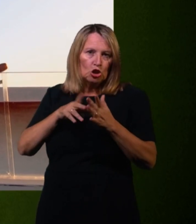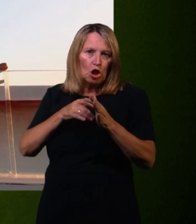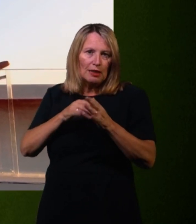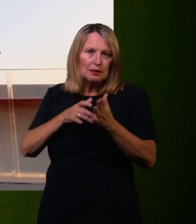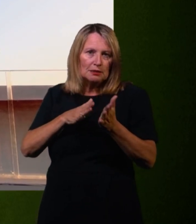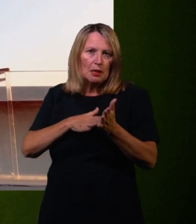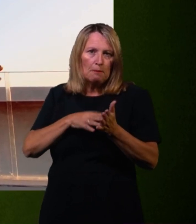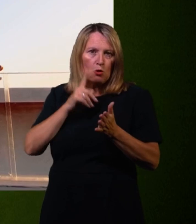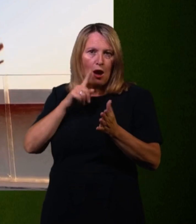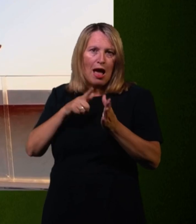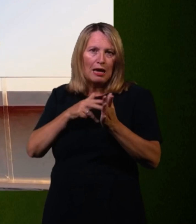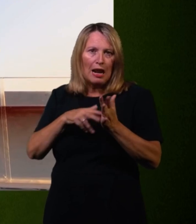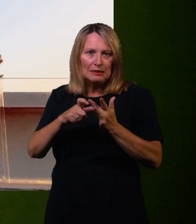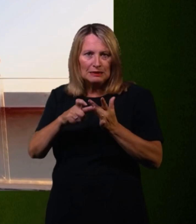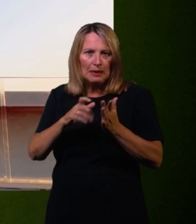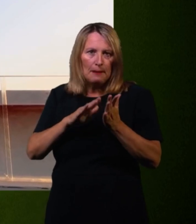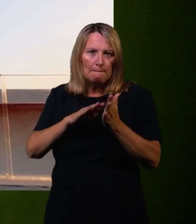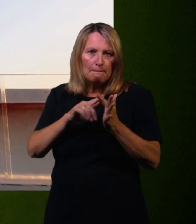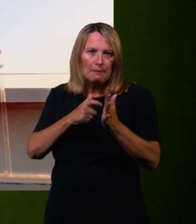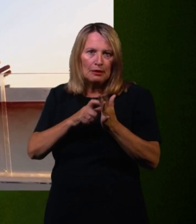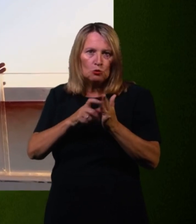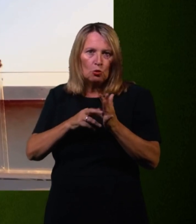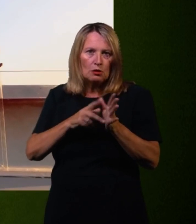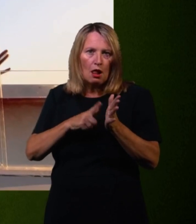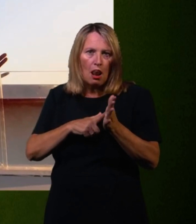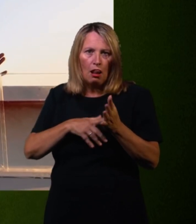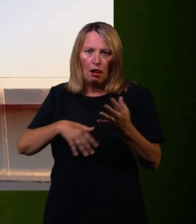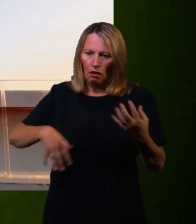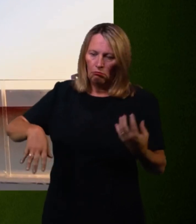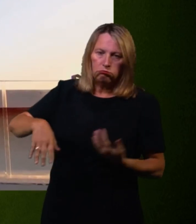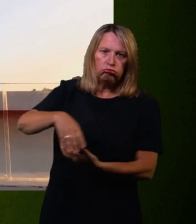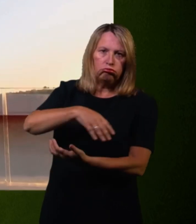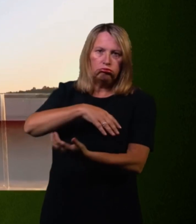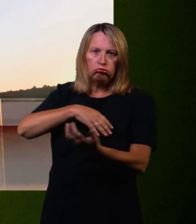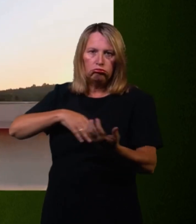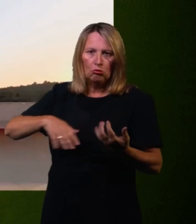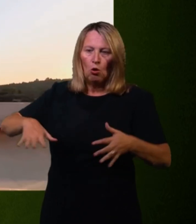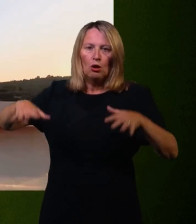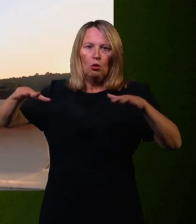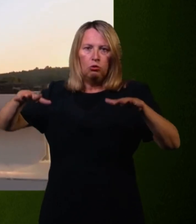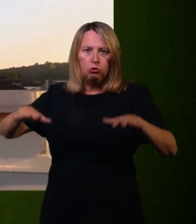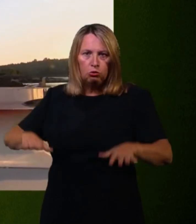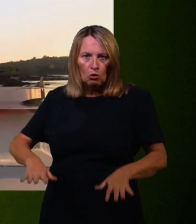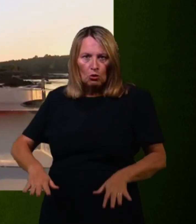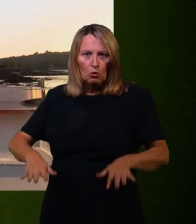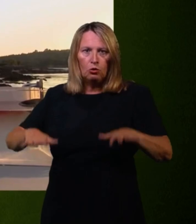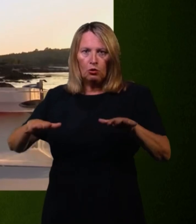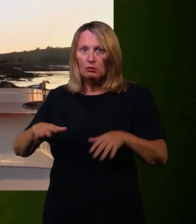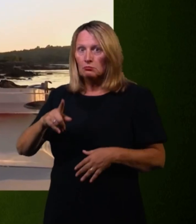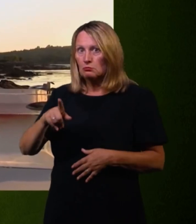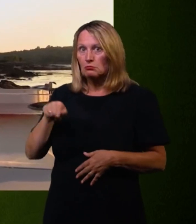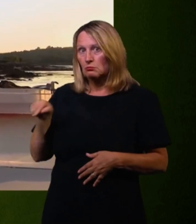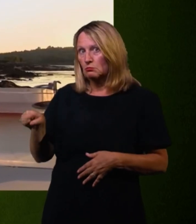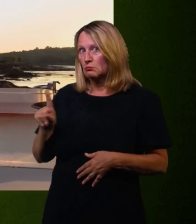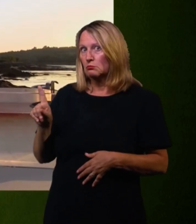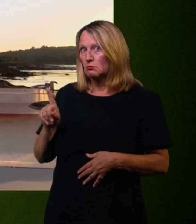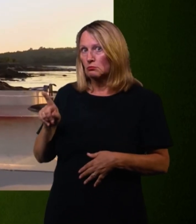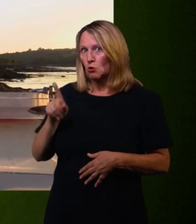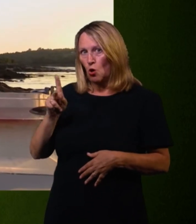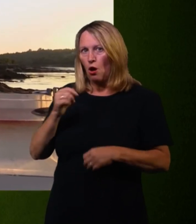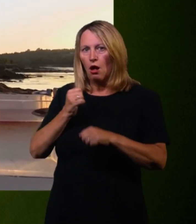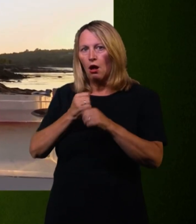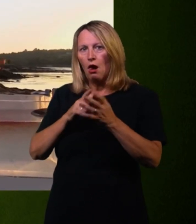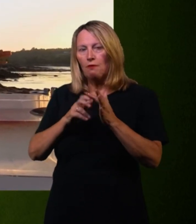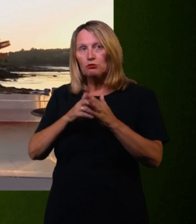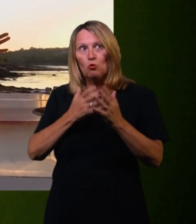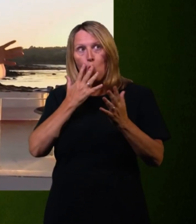the Atlantic Meridional Overturning current. Quite a mouthful. But this is what's responsible for what we call the